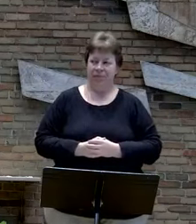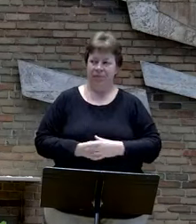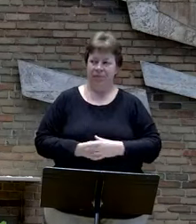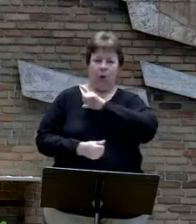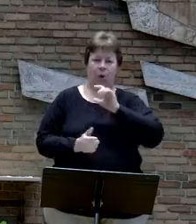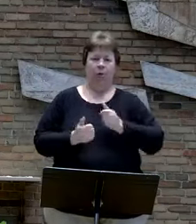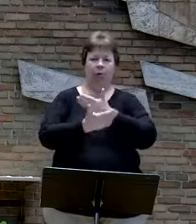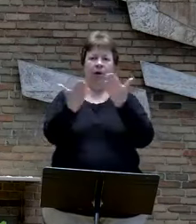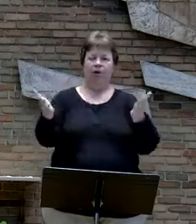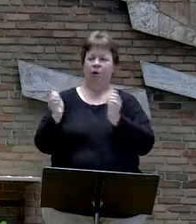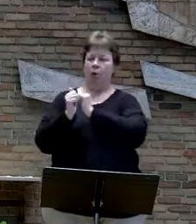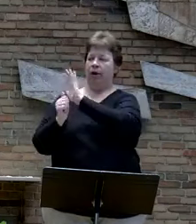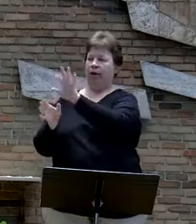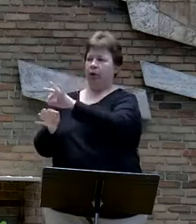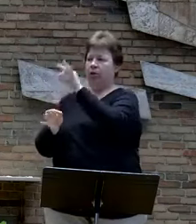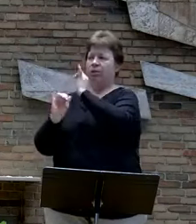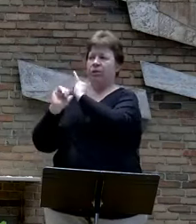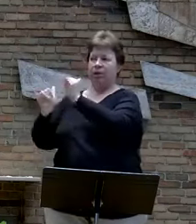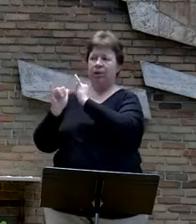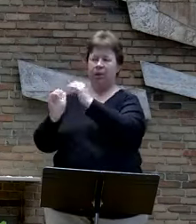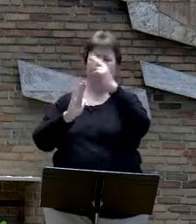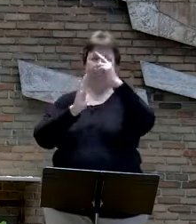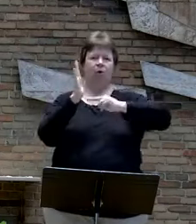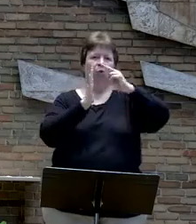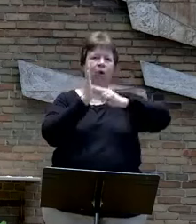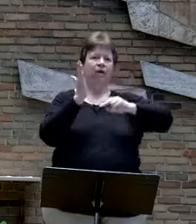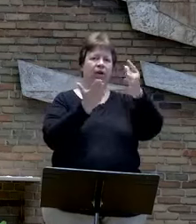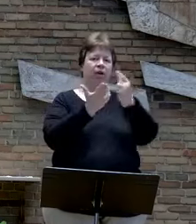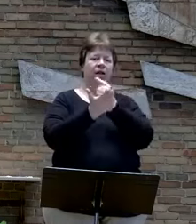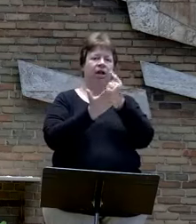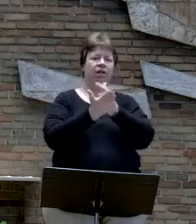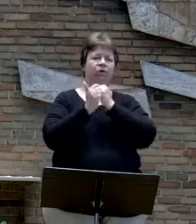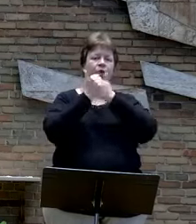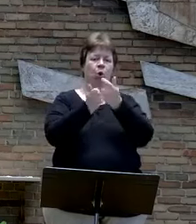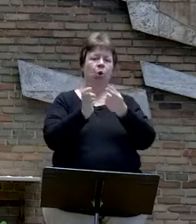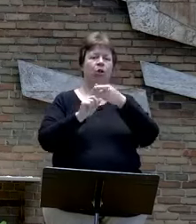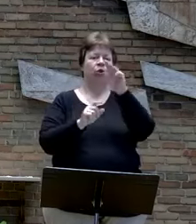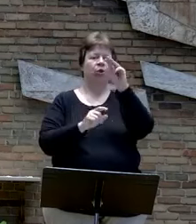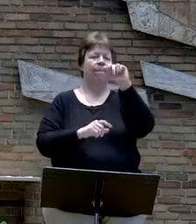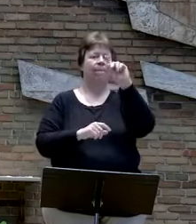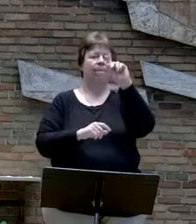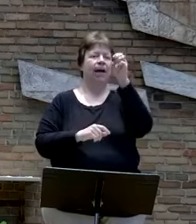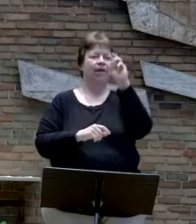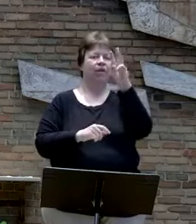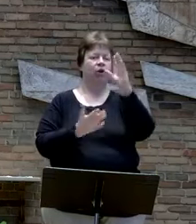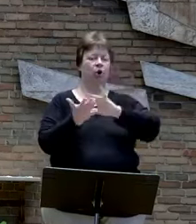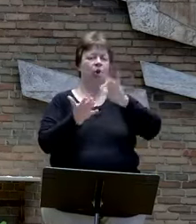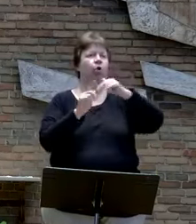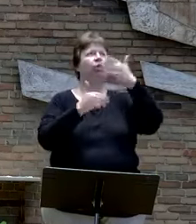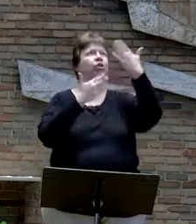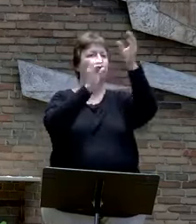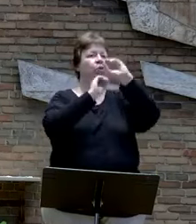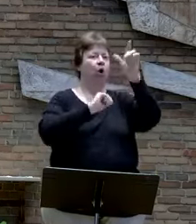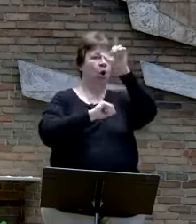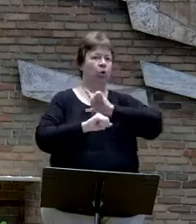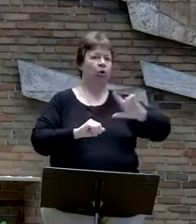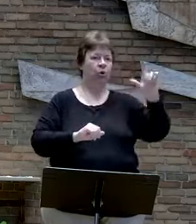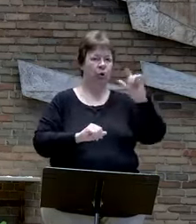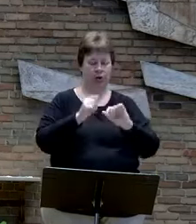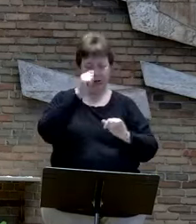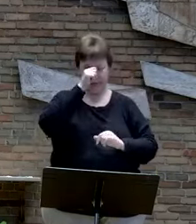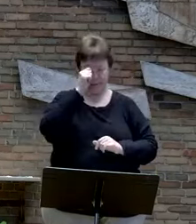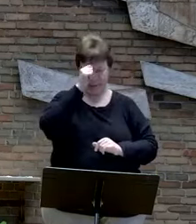The Lord be with you. A reading from the Holy Gospel according to Matthew. Glory to you, O Lord.